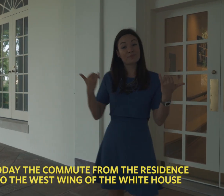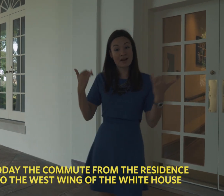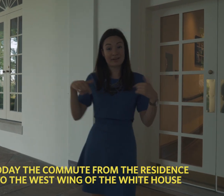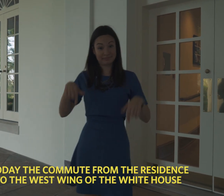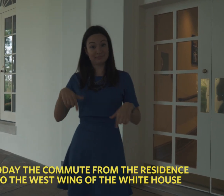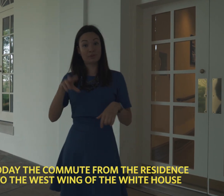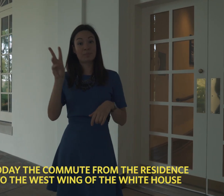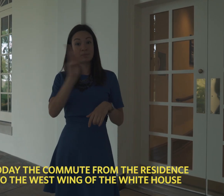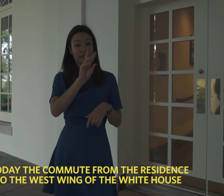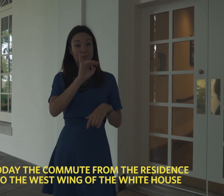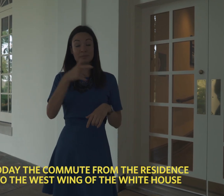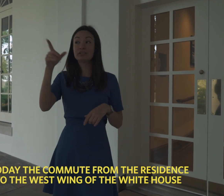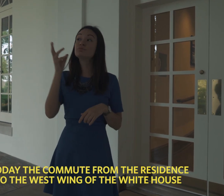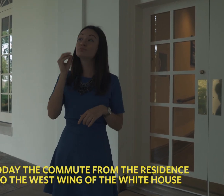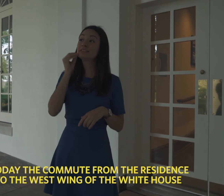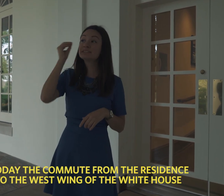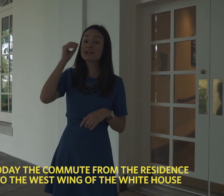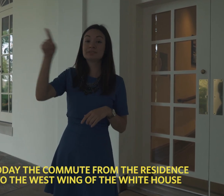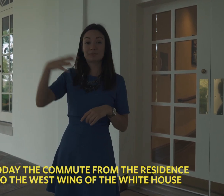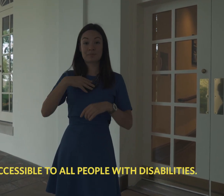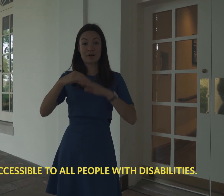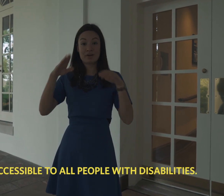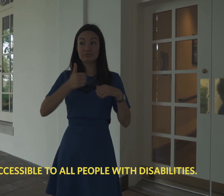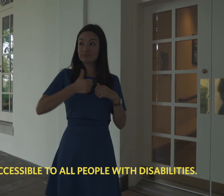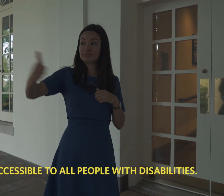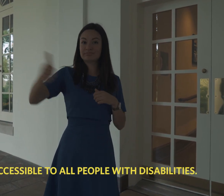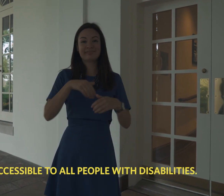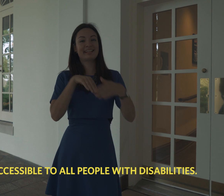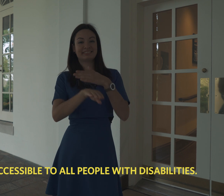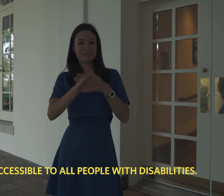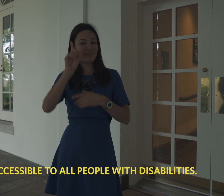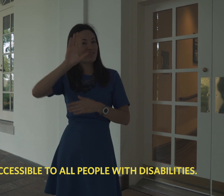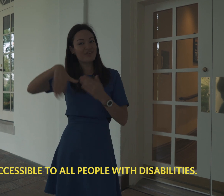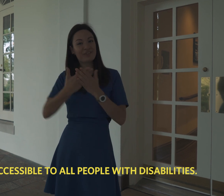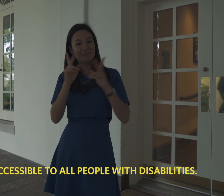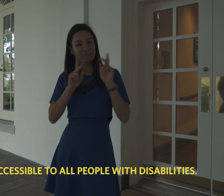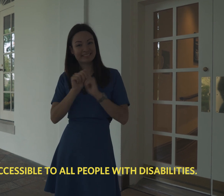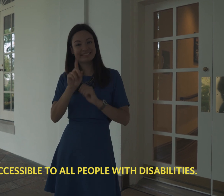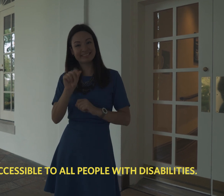Today, the commute from the residence to the West Wing of the White House is accessible to all people with disabilities.